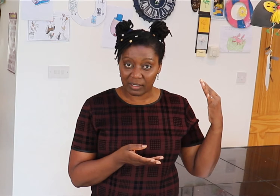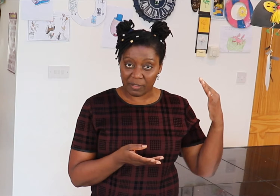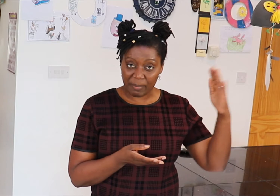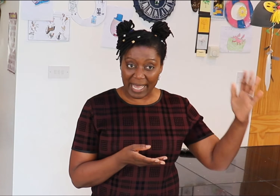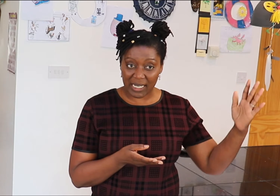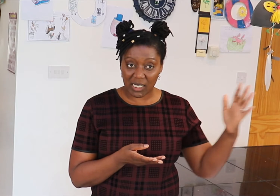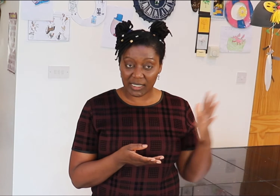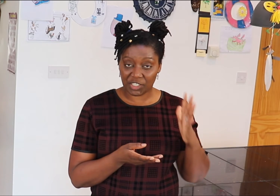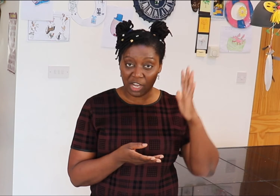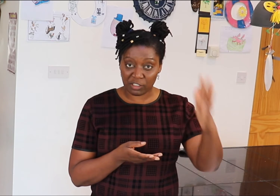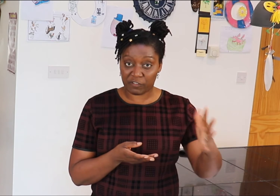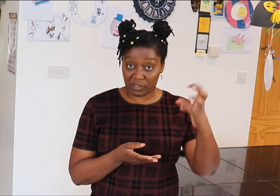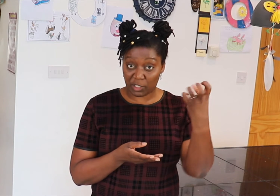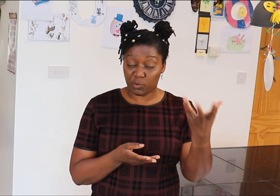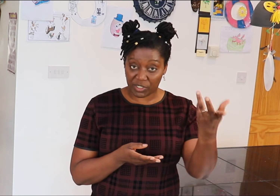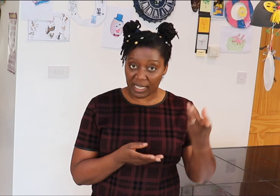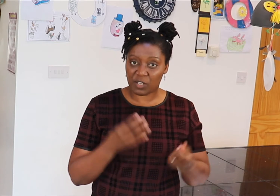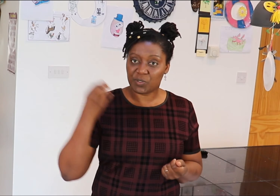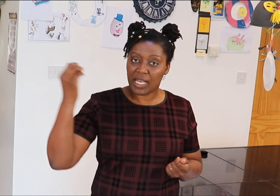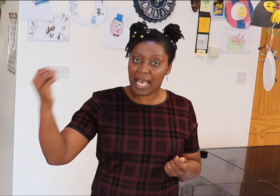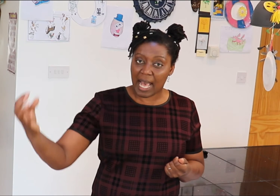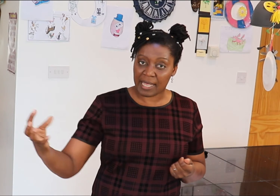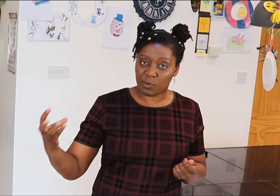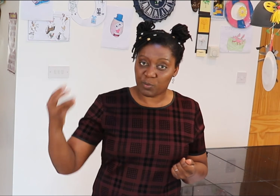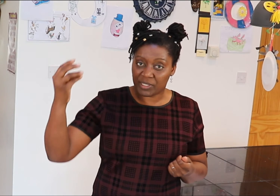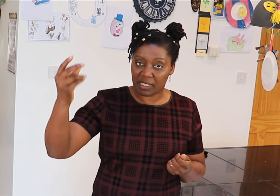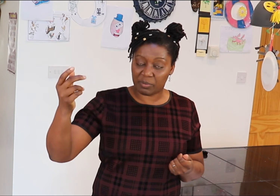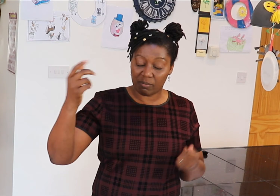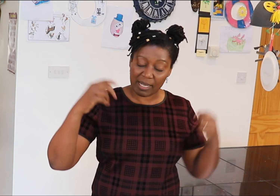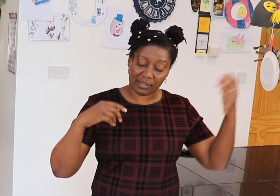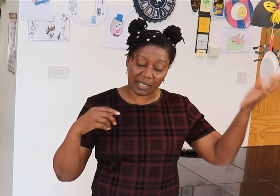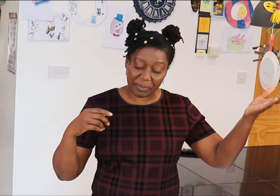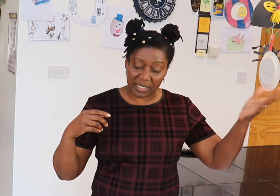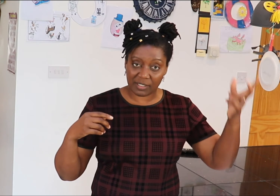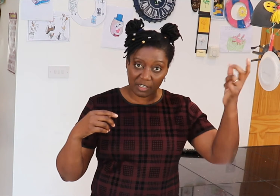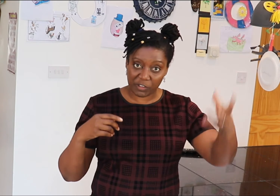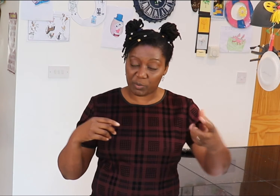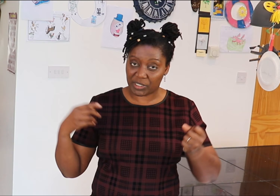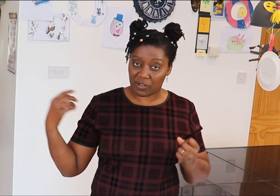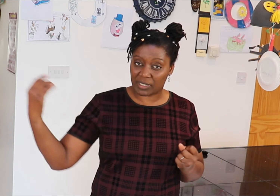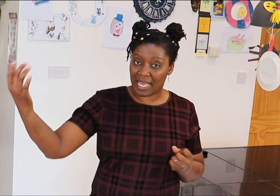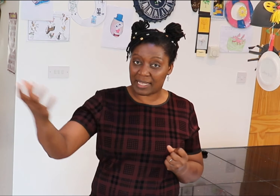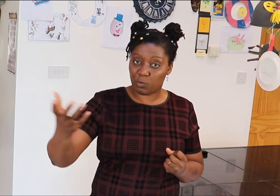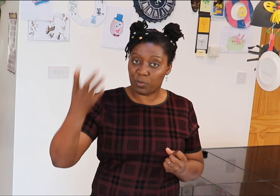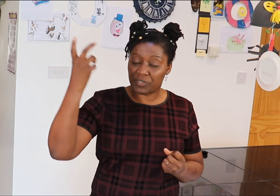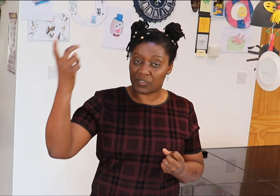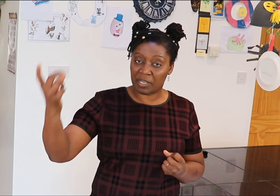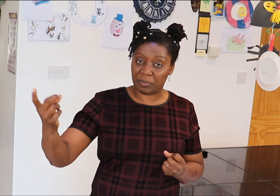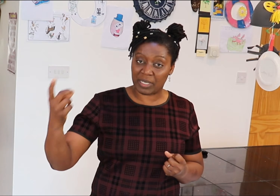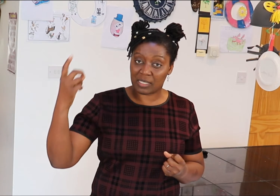The man is in charge of the human cells, and the man's inner being is in charge of the human cells, and the woman's inner being is